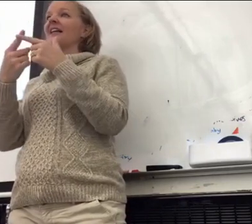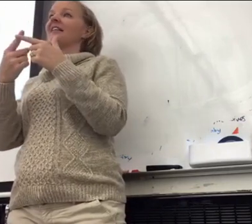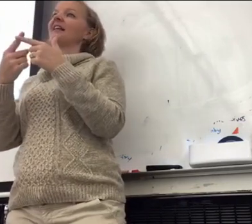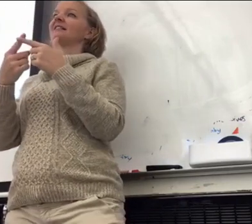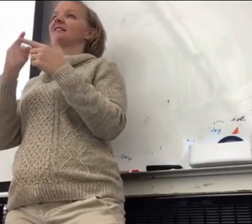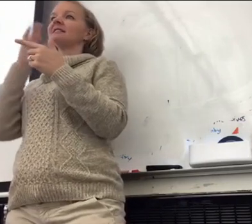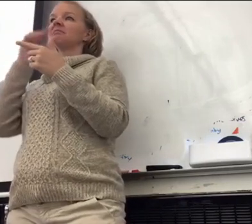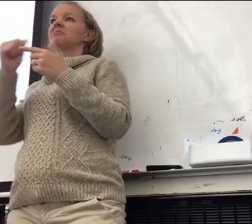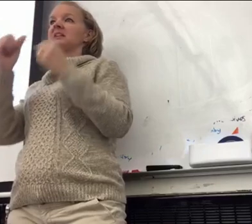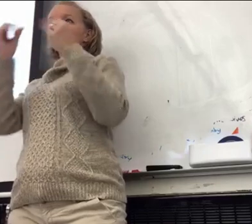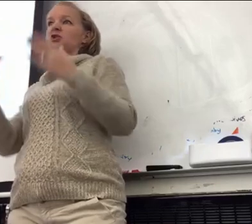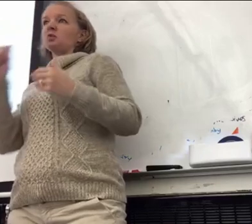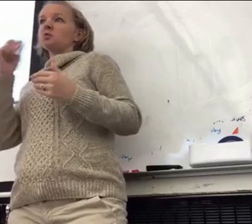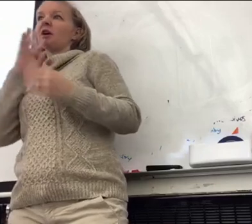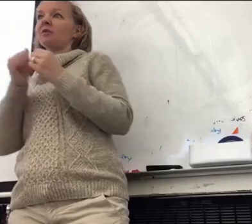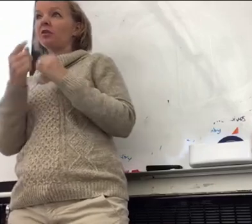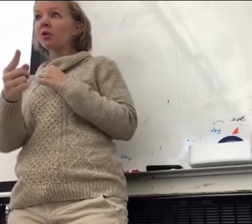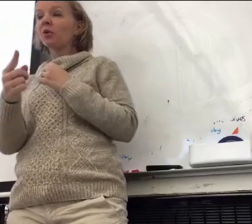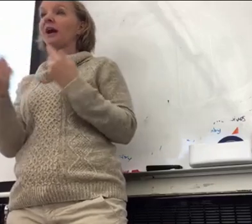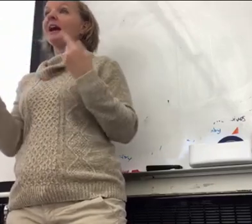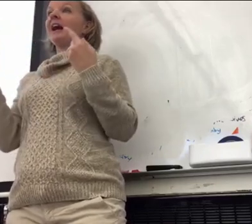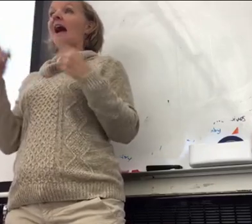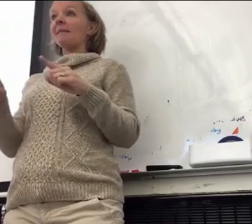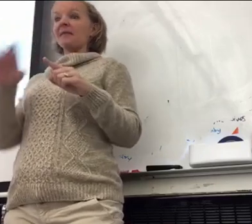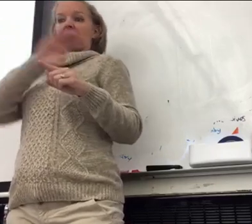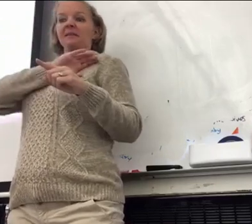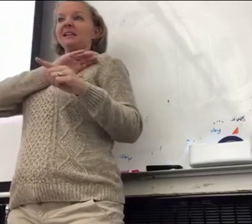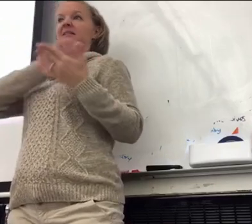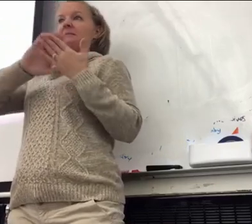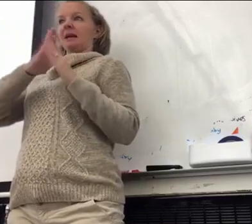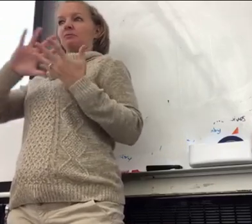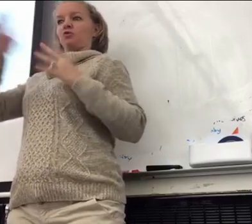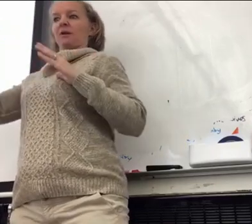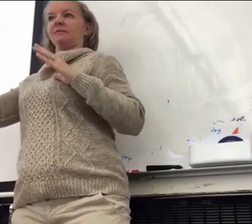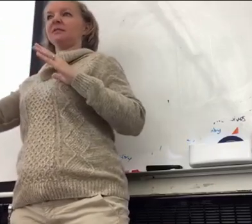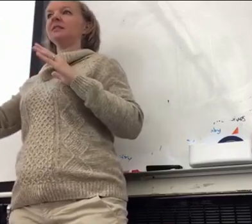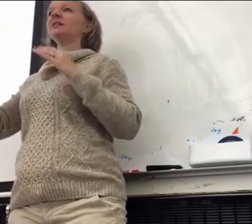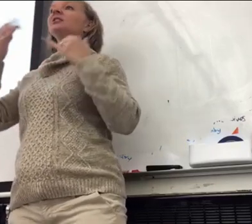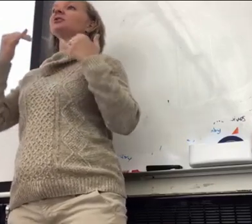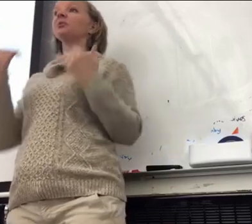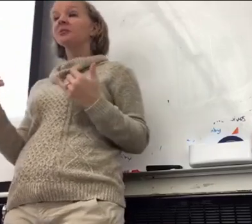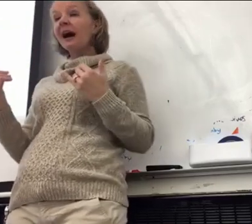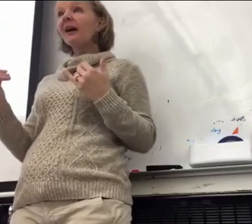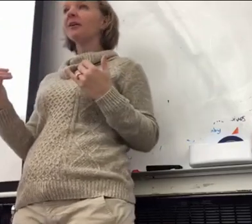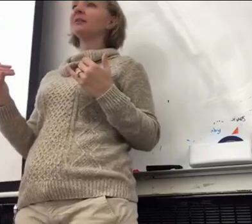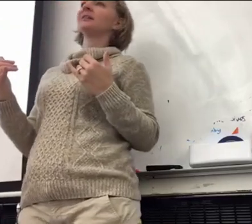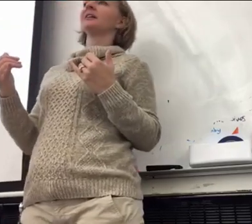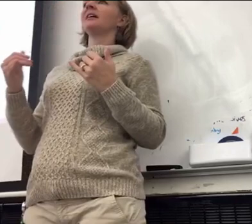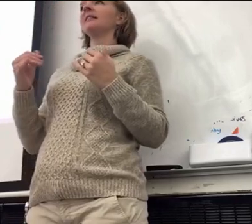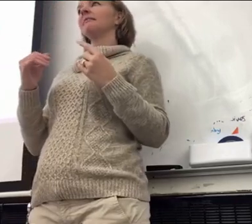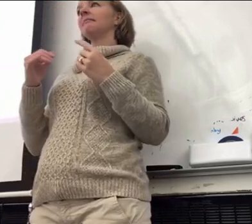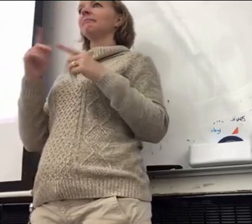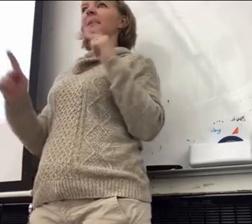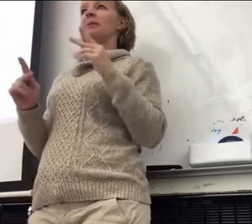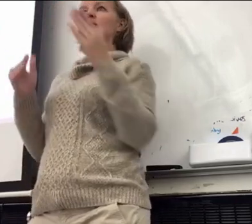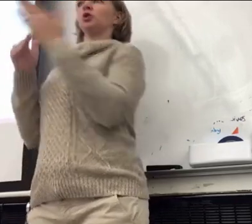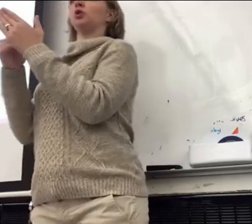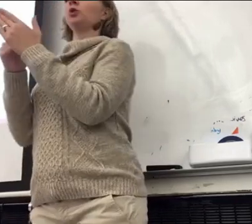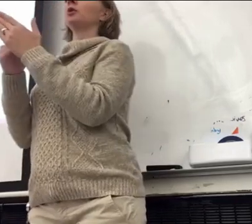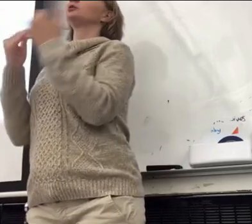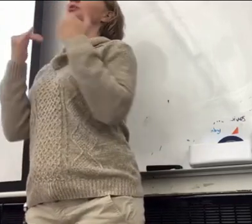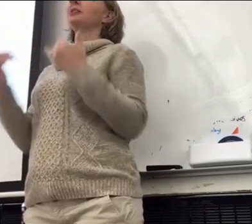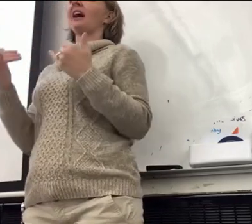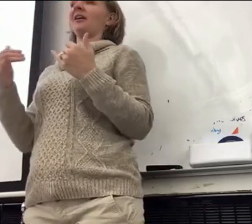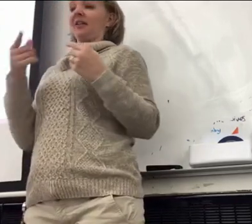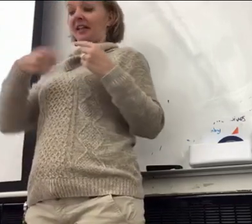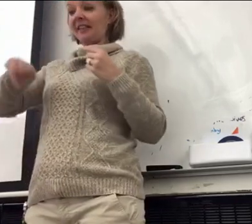that eventually somebody sued. It went up to the federal government, and that city is no longer allowed to govern itself. It can't have a police force. It can't have a